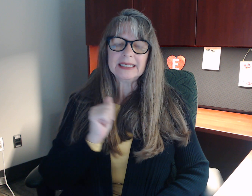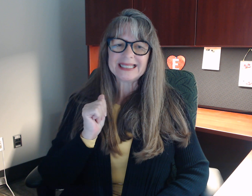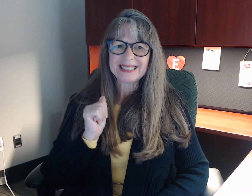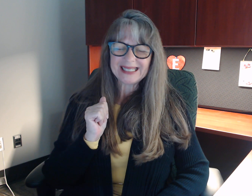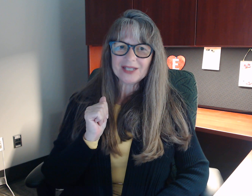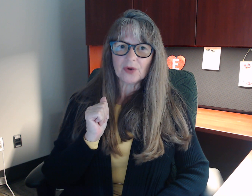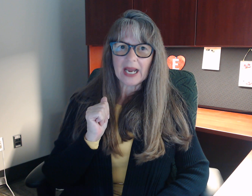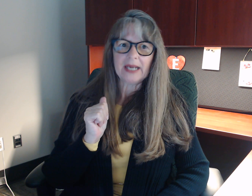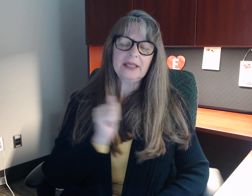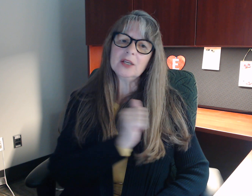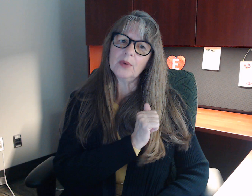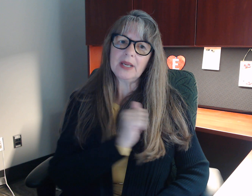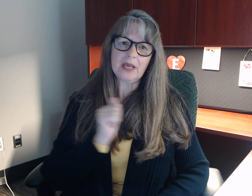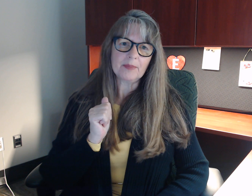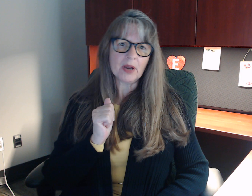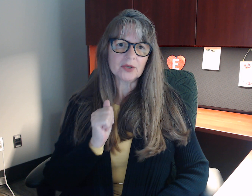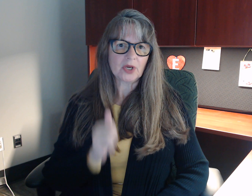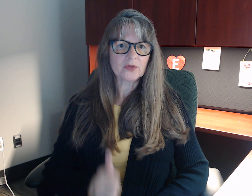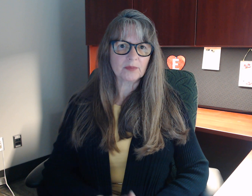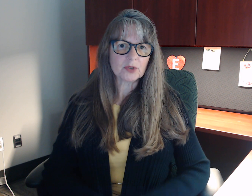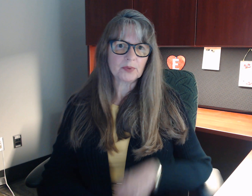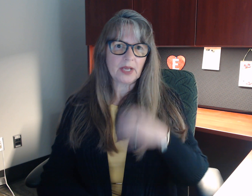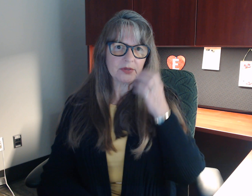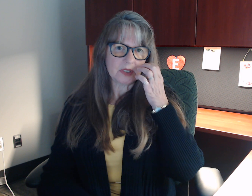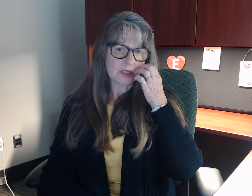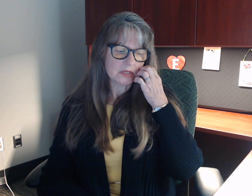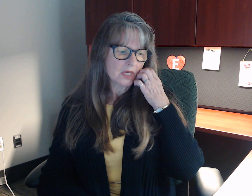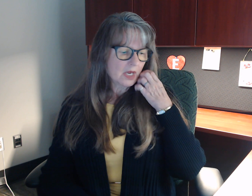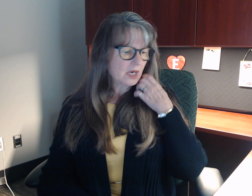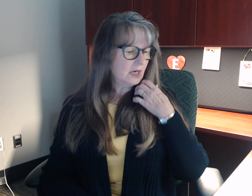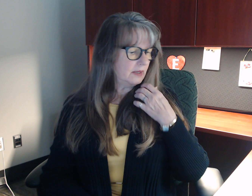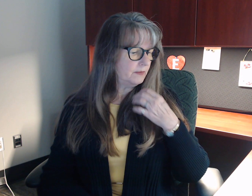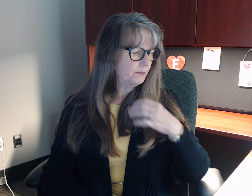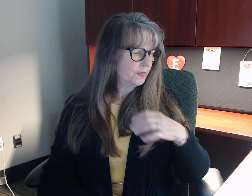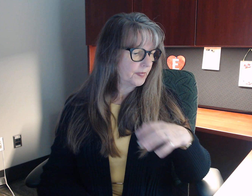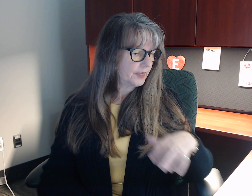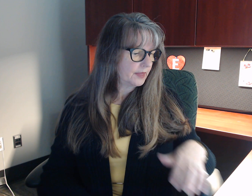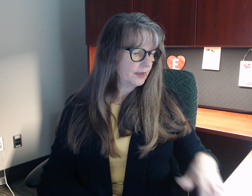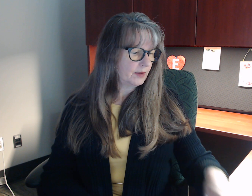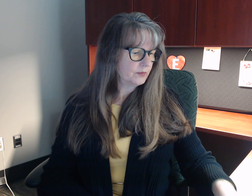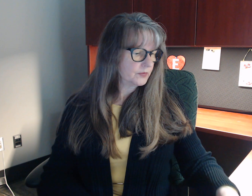it Eid or Id? Anyway, I apologize for mispronouncing it. And